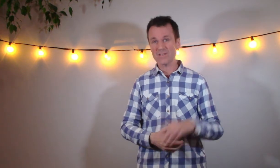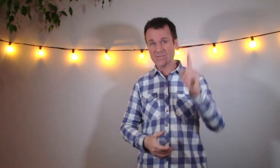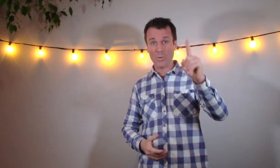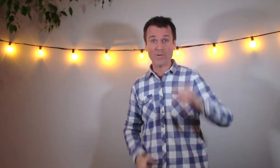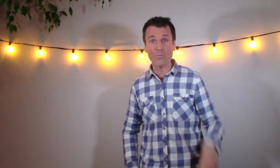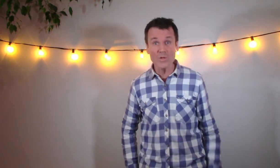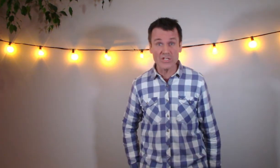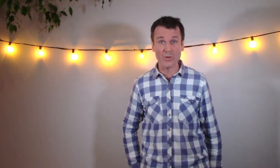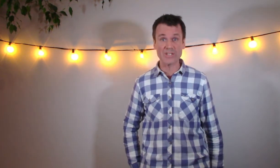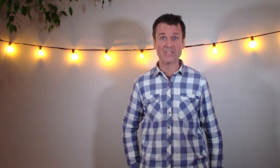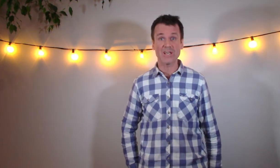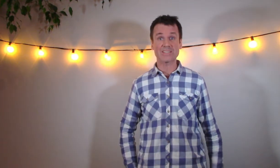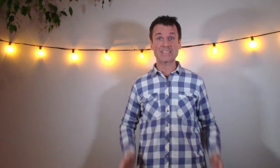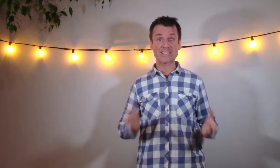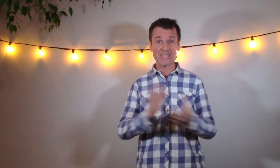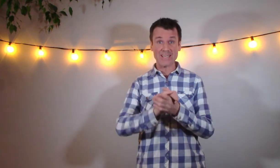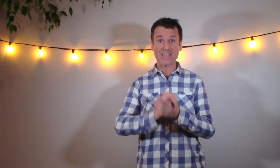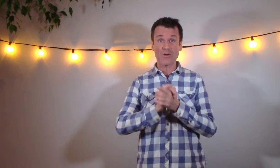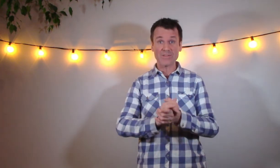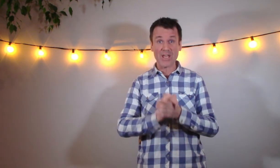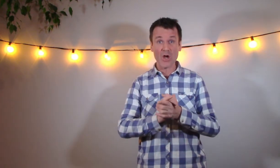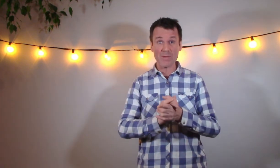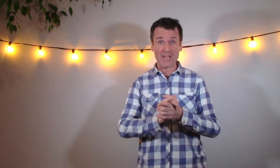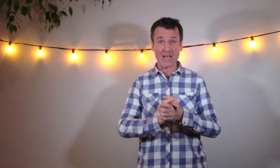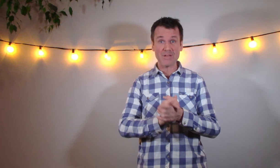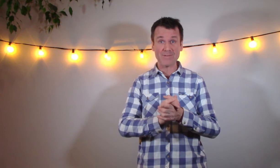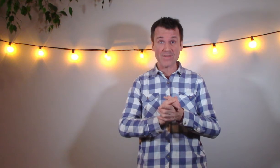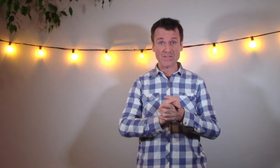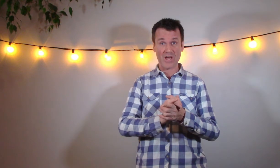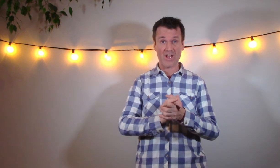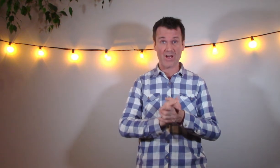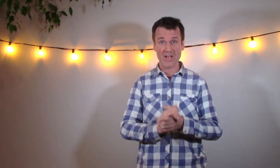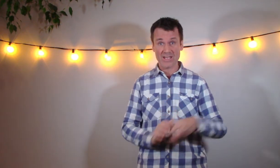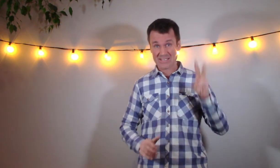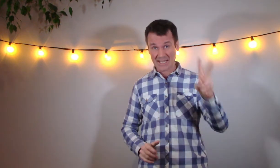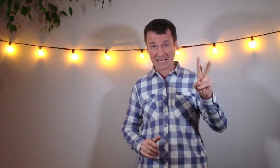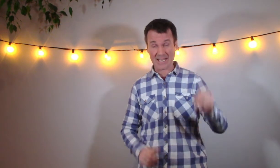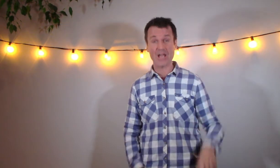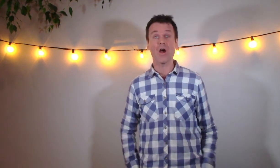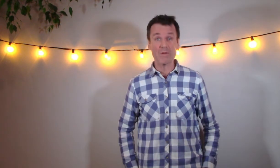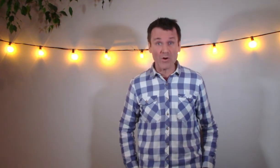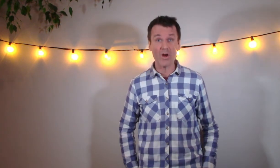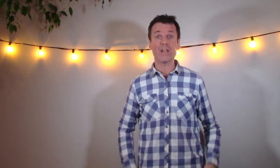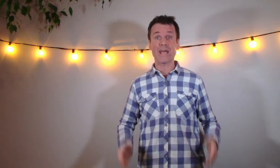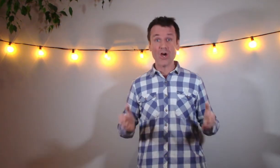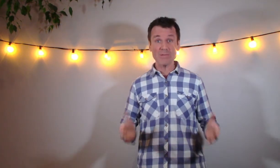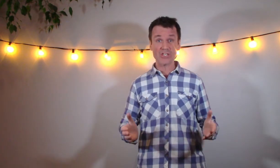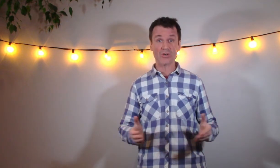of all, we've got Ruth's choice to stick with Naomi and be faithful to her. Secondly, we've got Naomi's choice